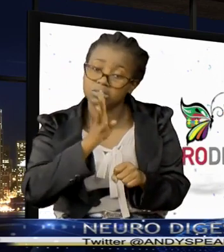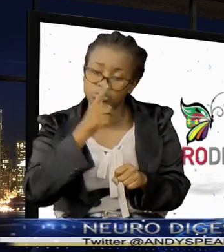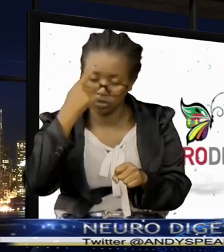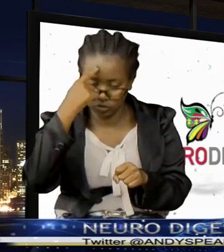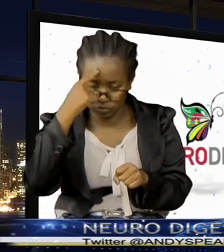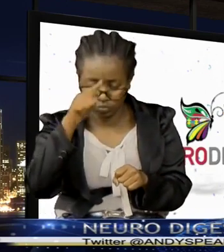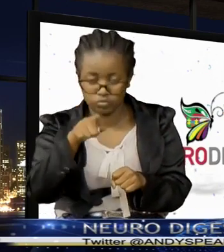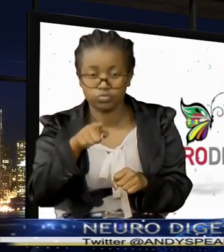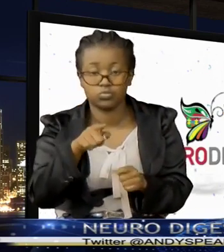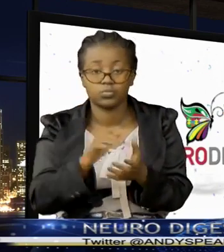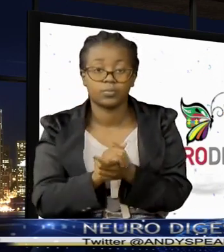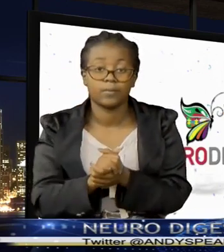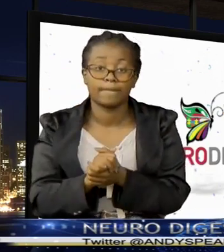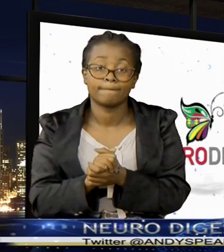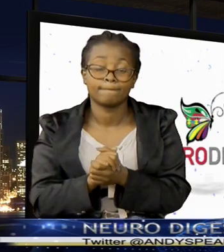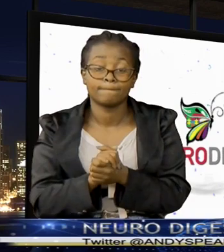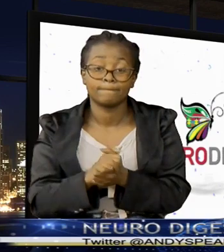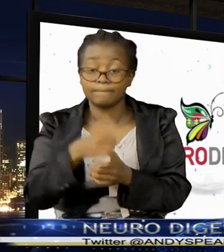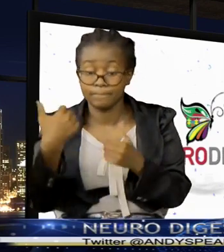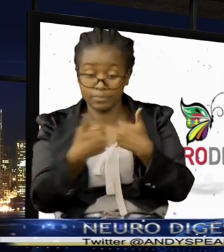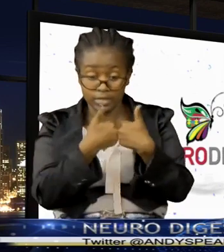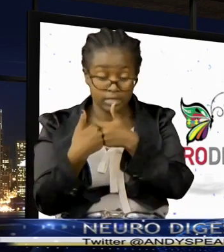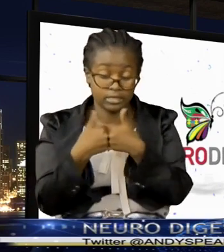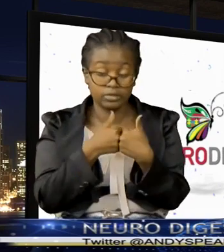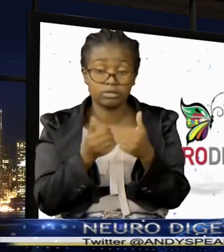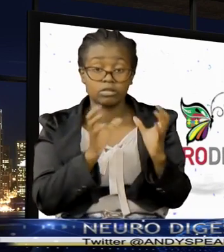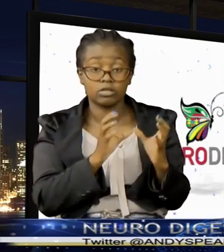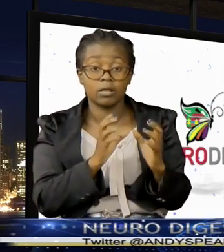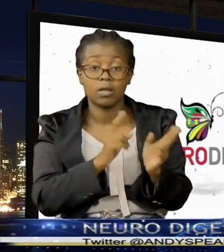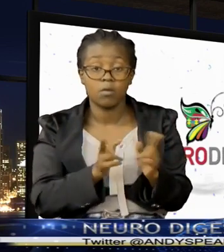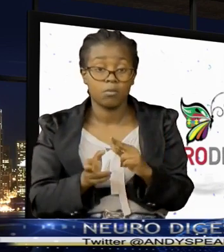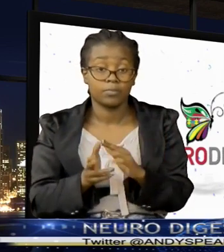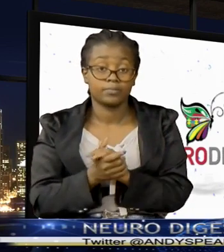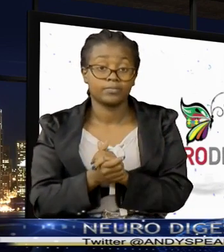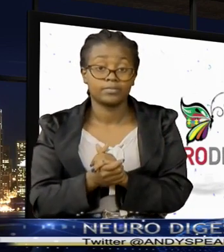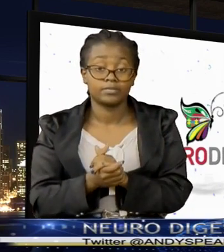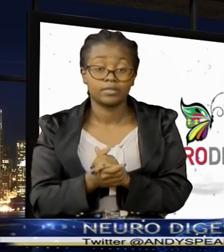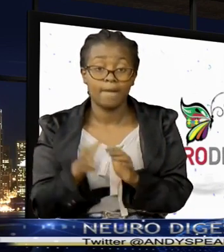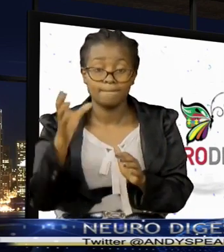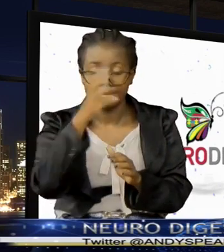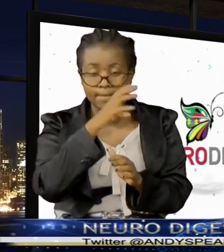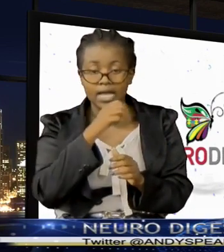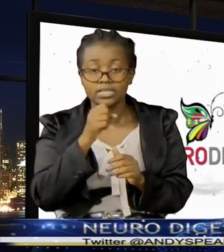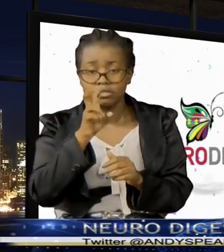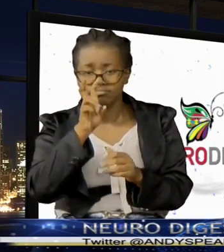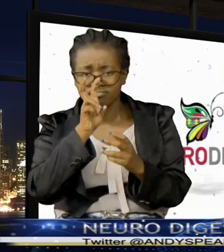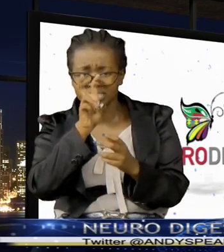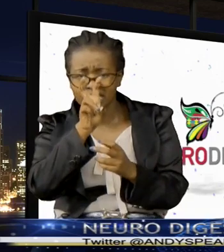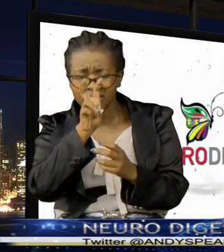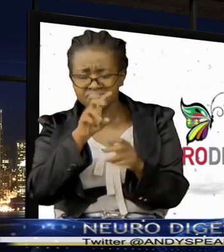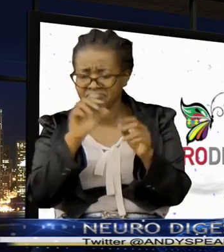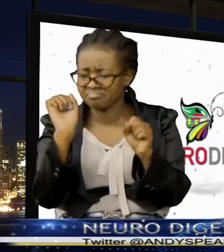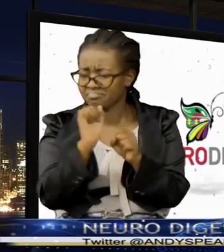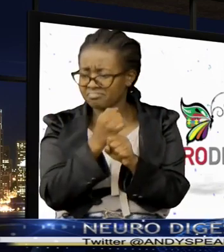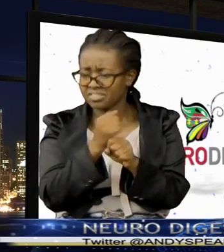to respond to you. The other challenge that you'll find common with the children is the lack of eye contact. Why is this? Most